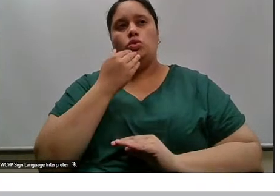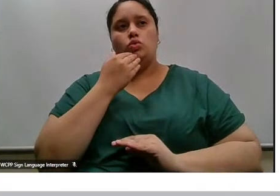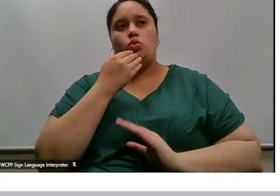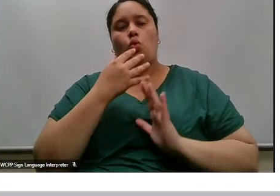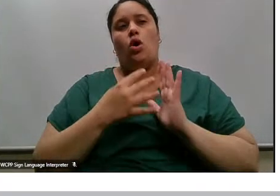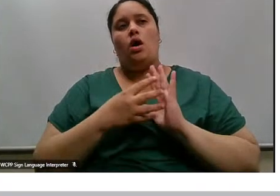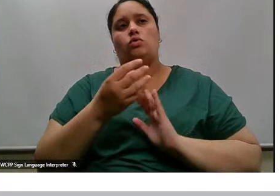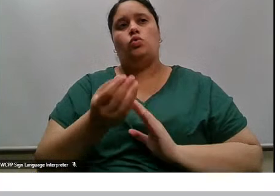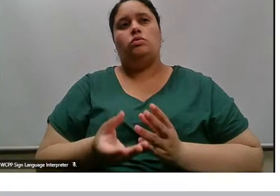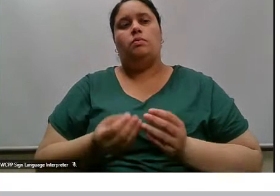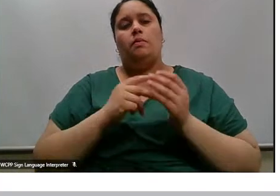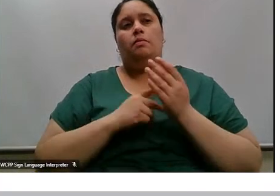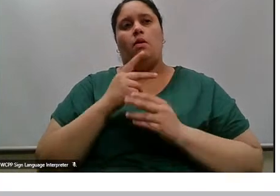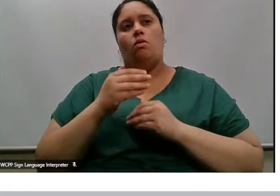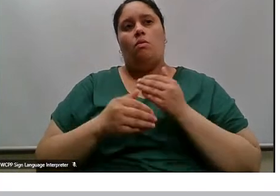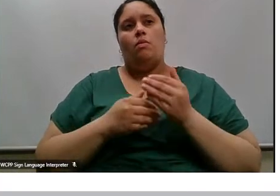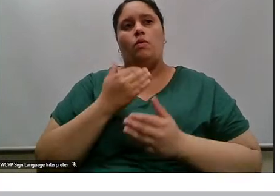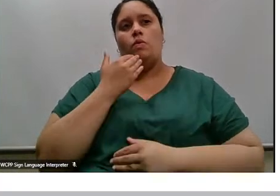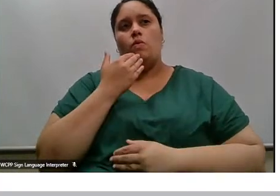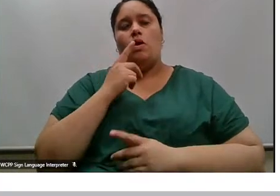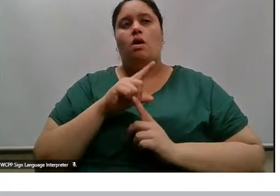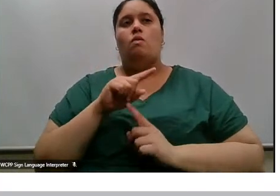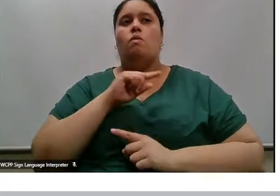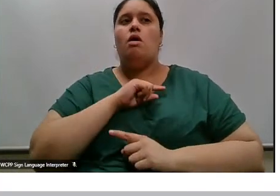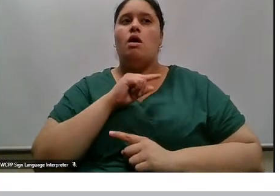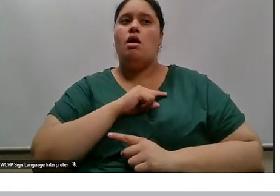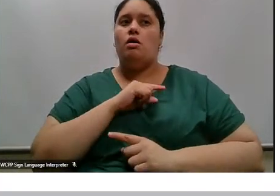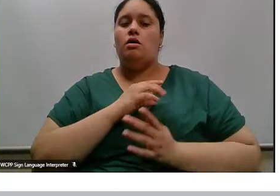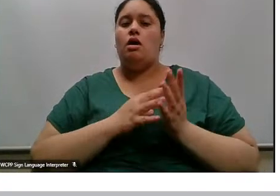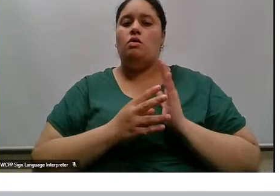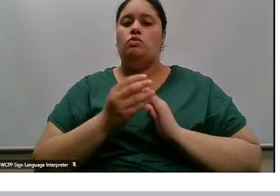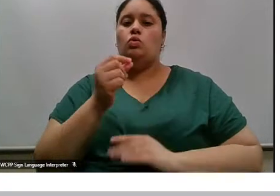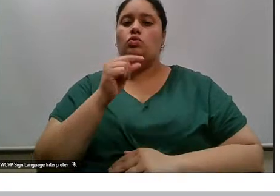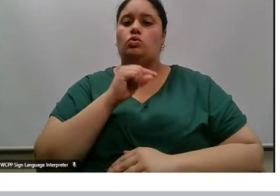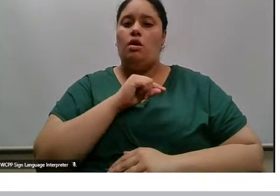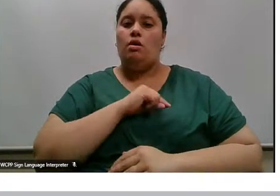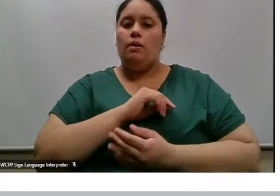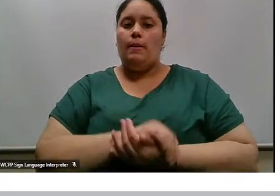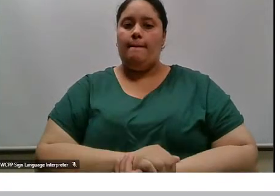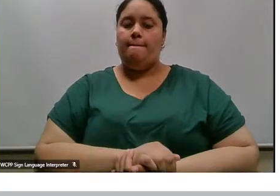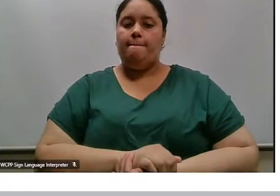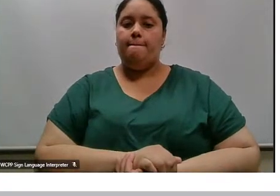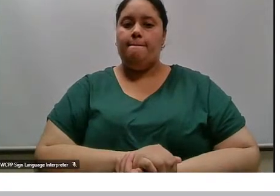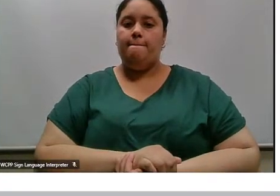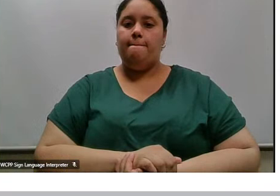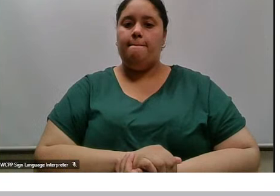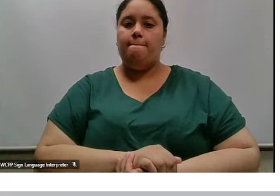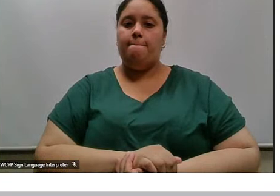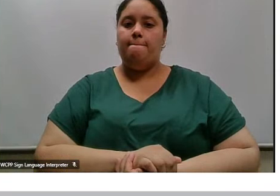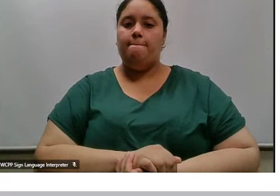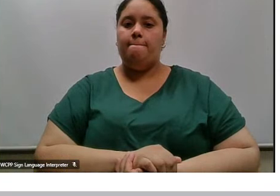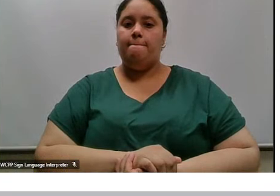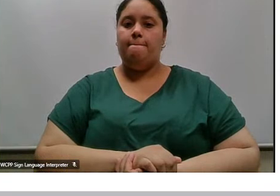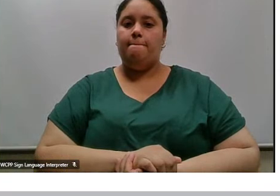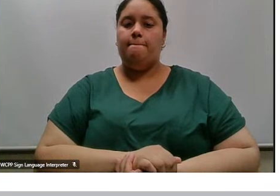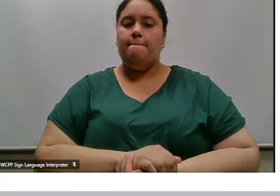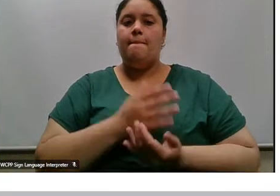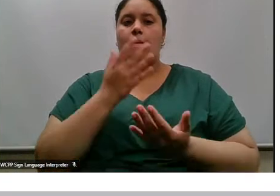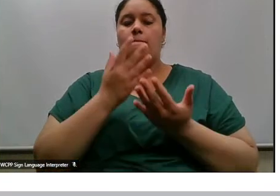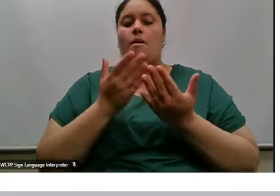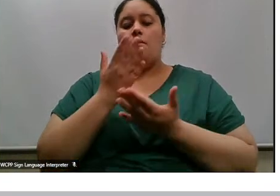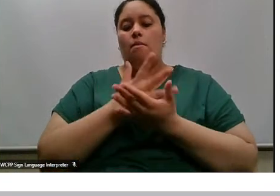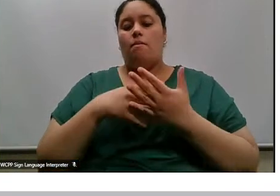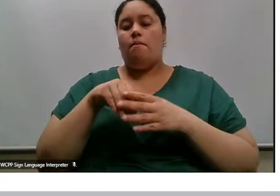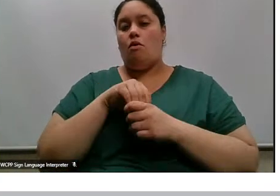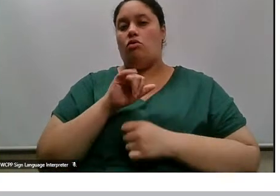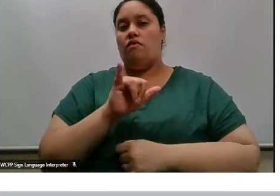to, and why? Why is it being outsourced? Maybe as part of it, can you indicate how